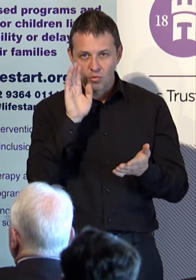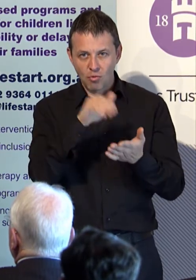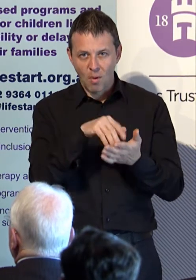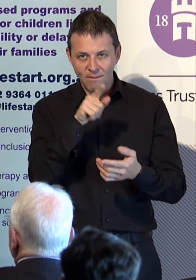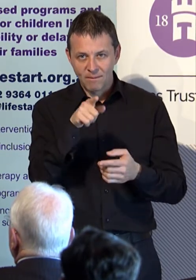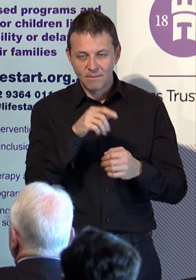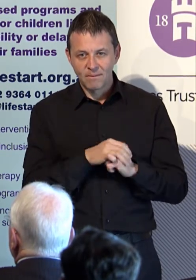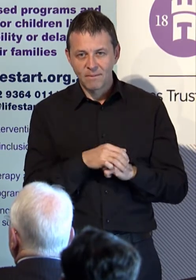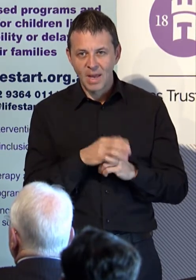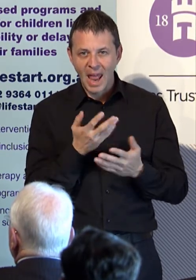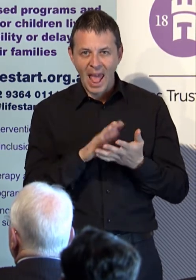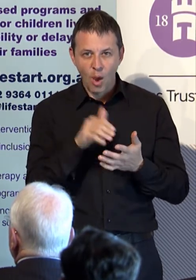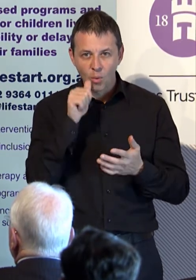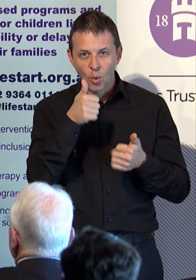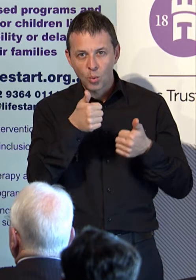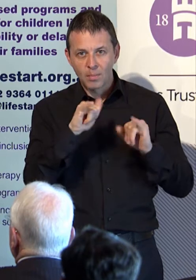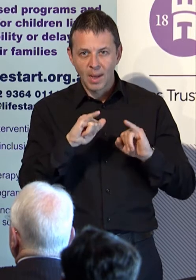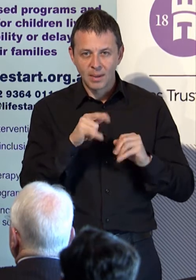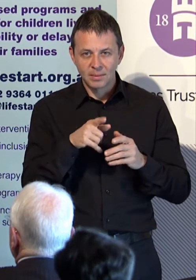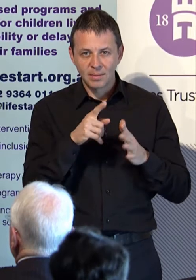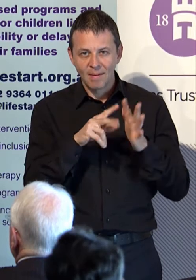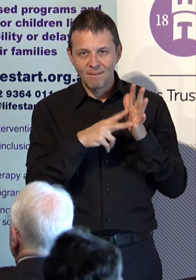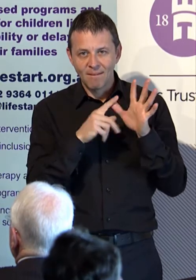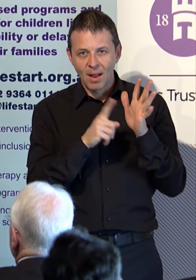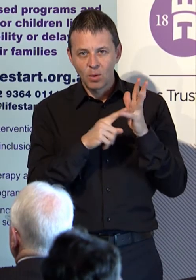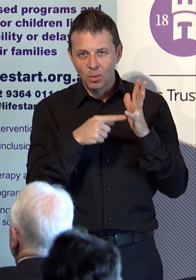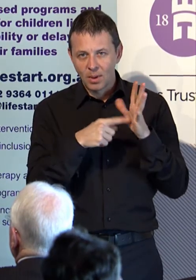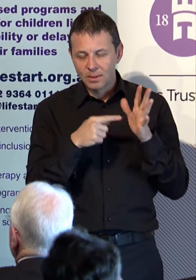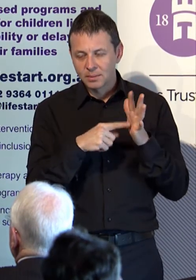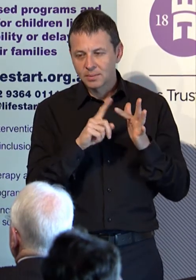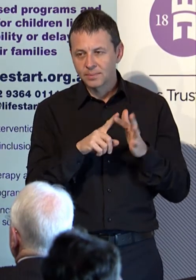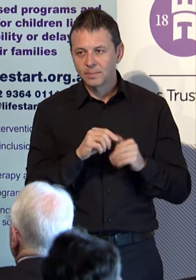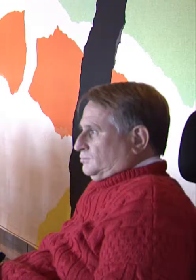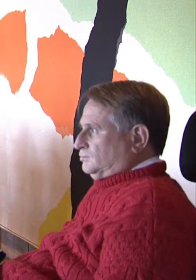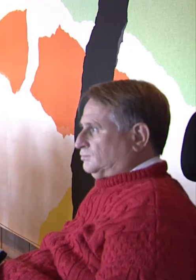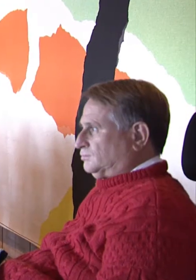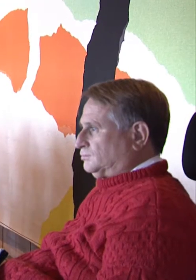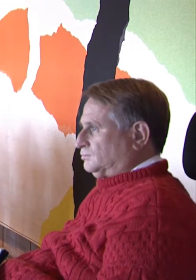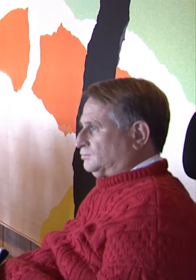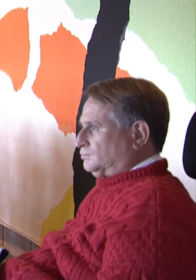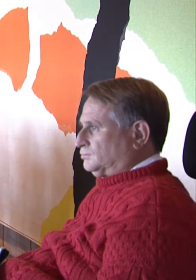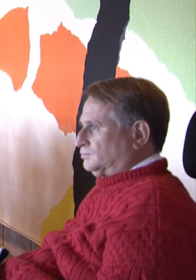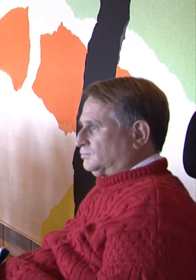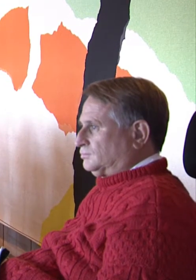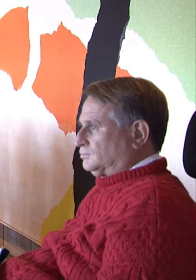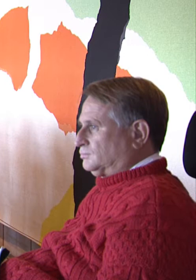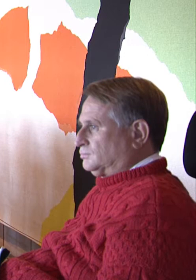going to evaluate it. So the OI project, along with a number of other projects funded by the then Trust